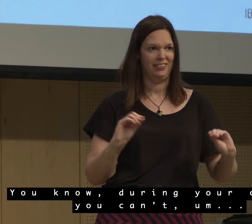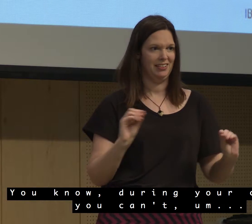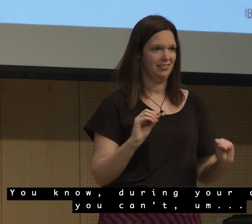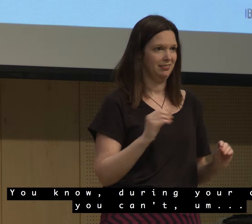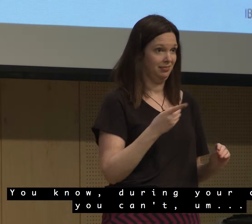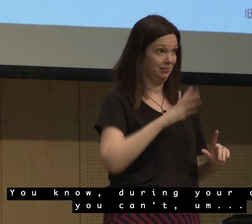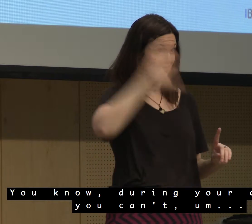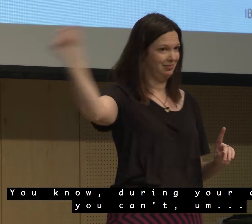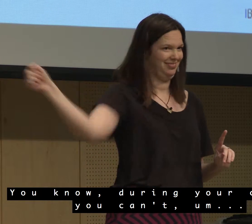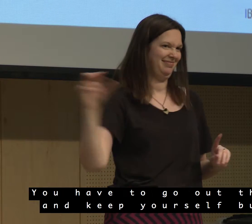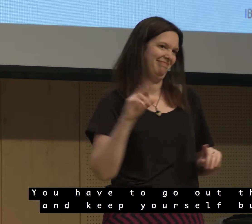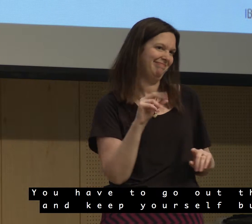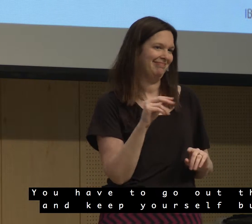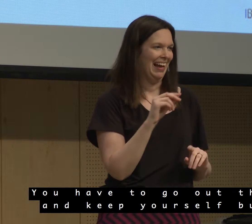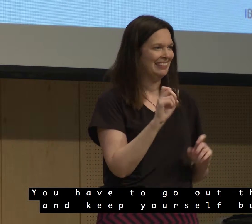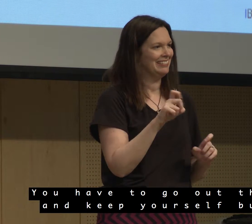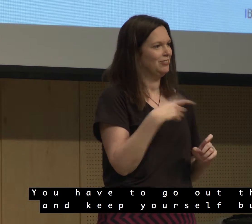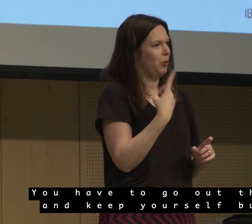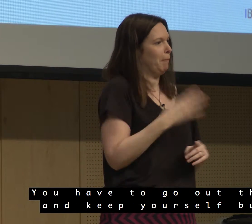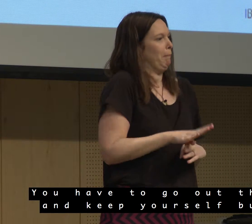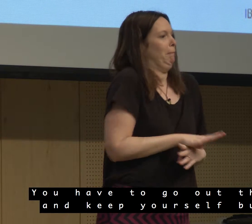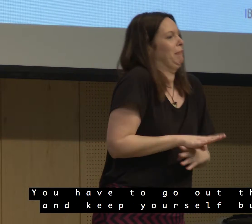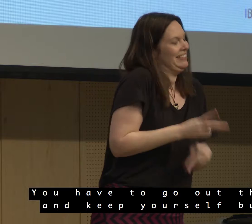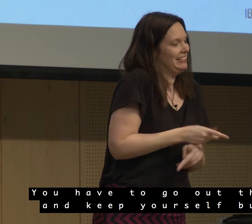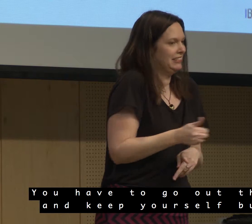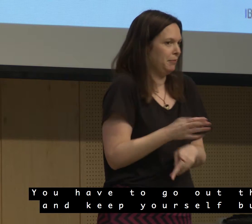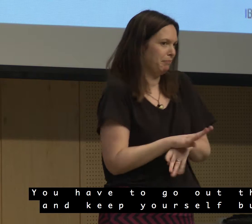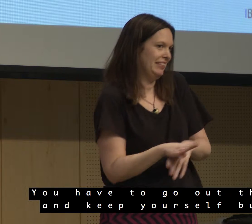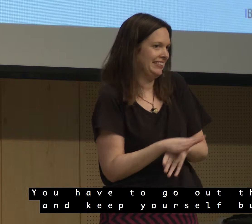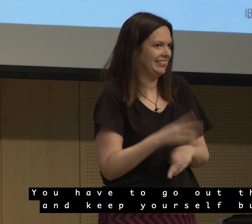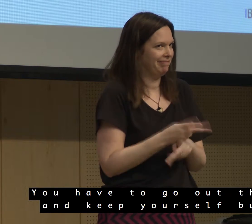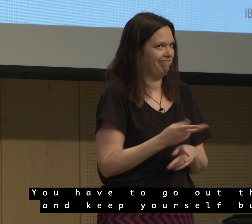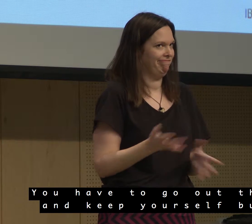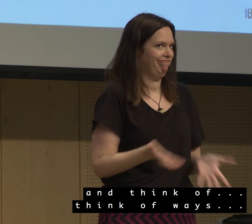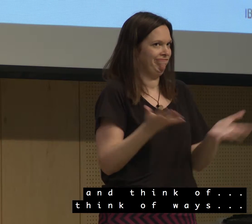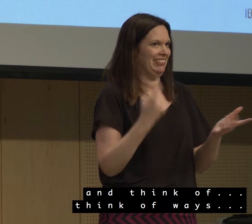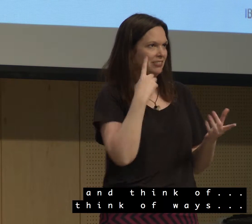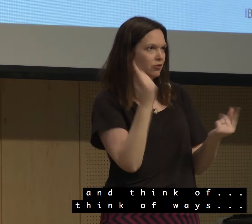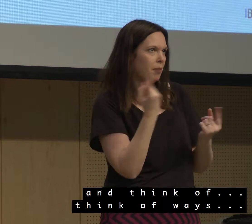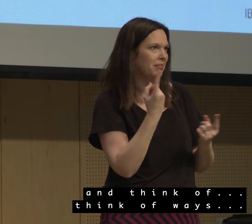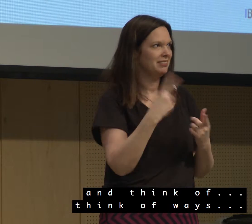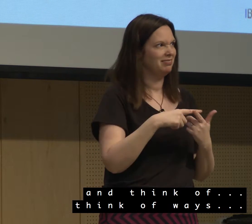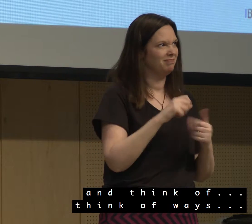you can't, you have to go out there and keep yourself busy and think of